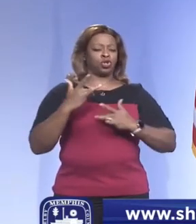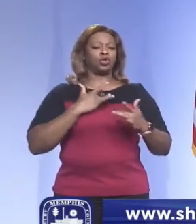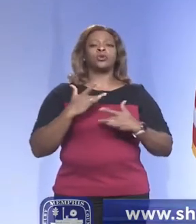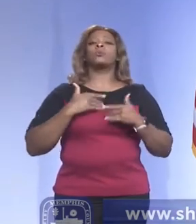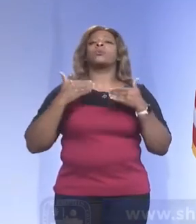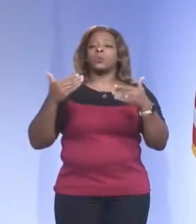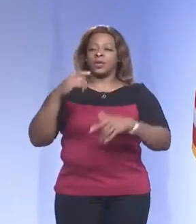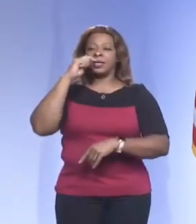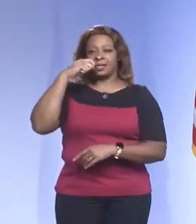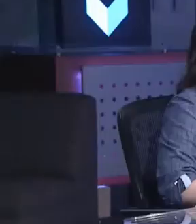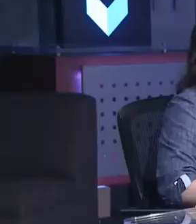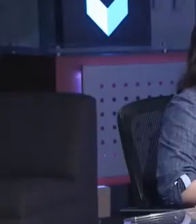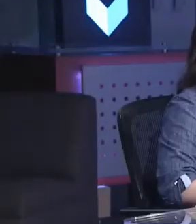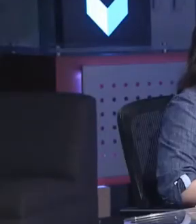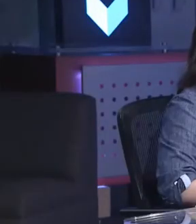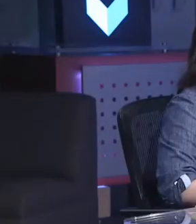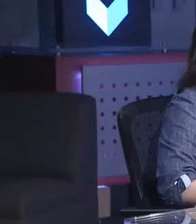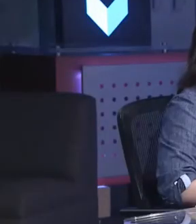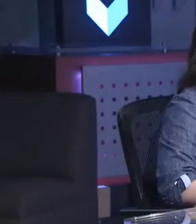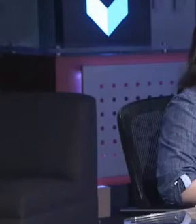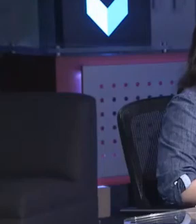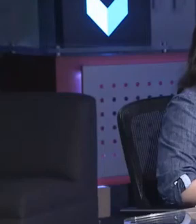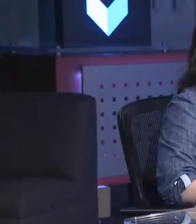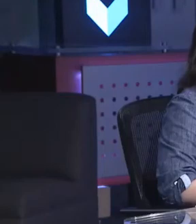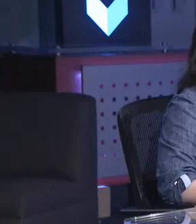get tested.